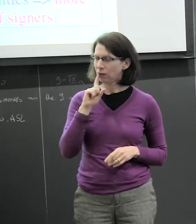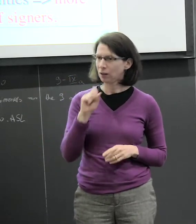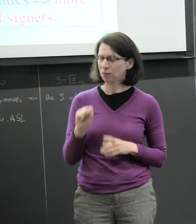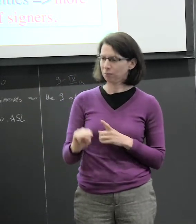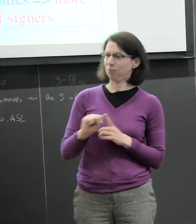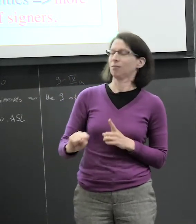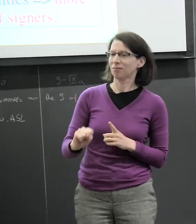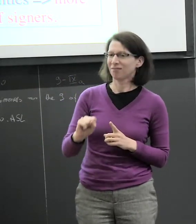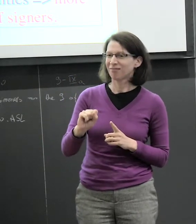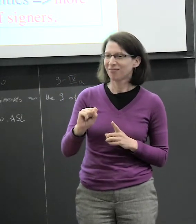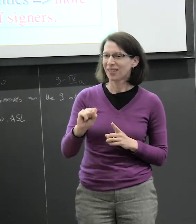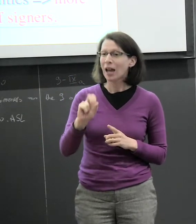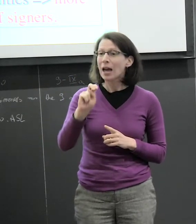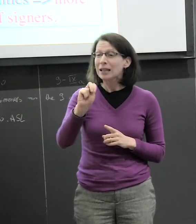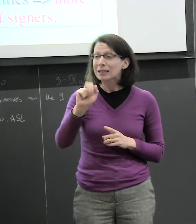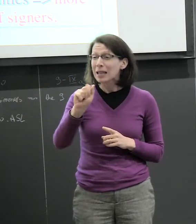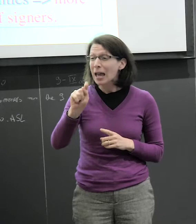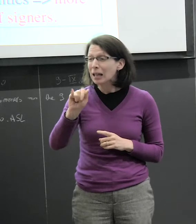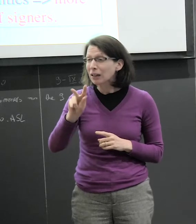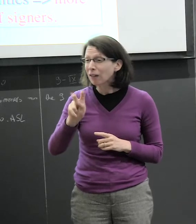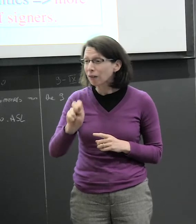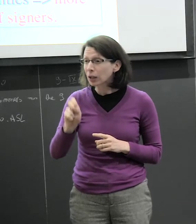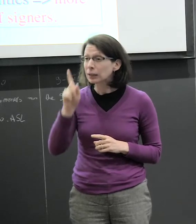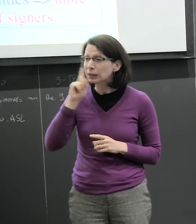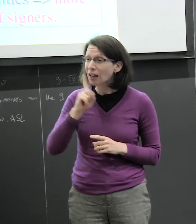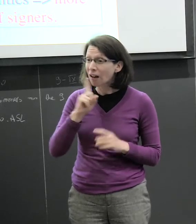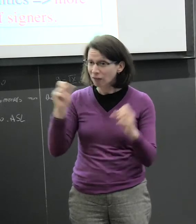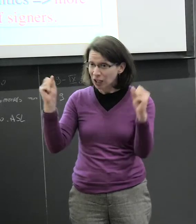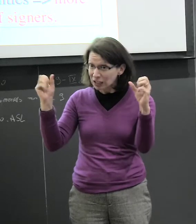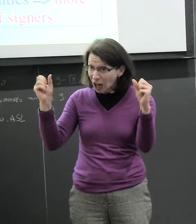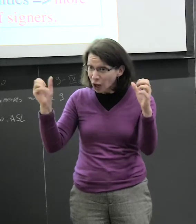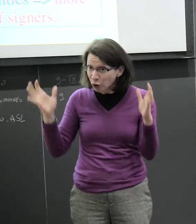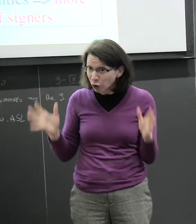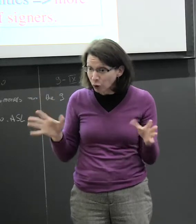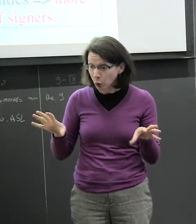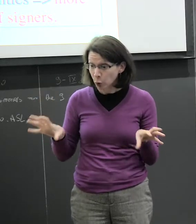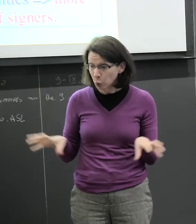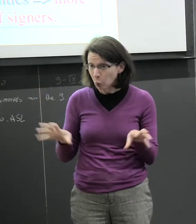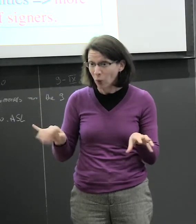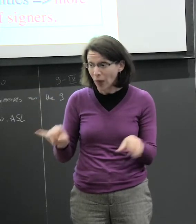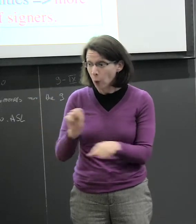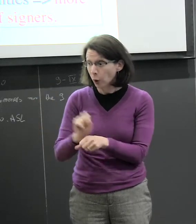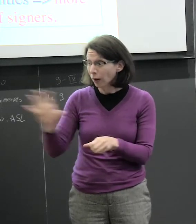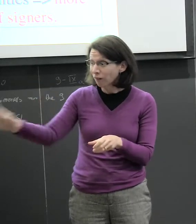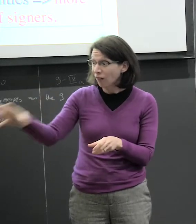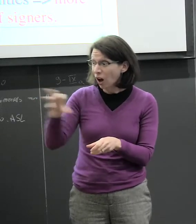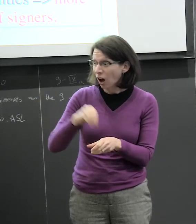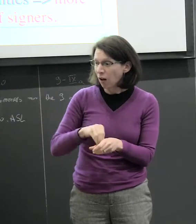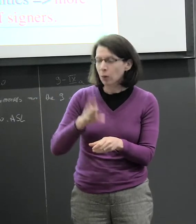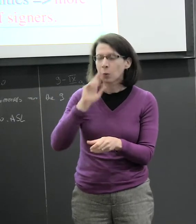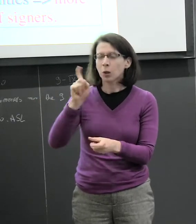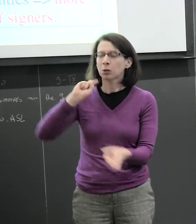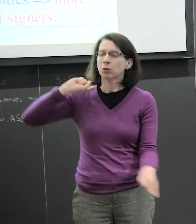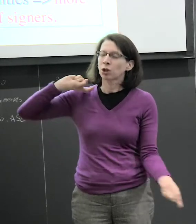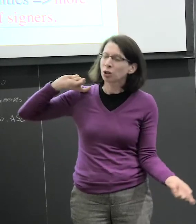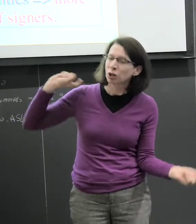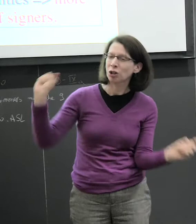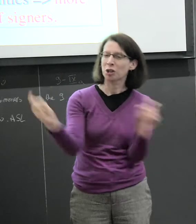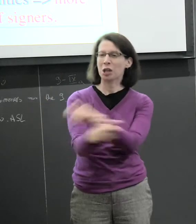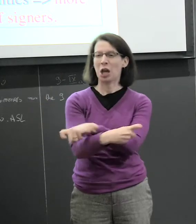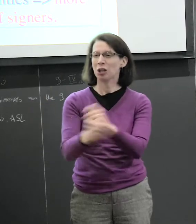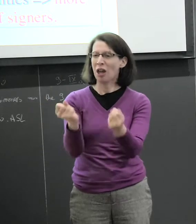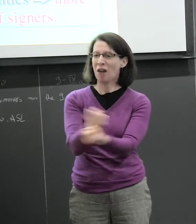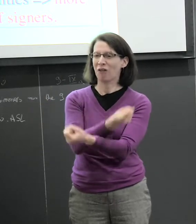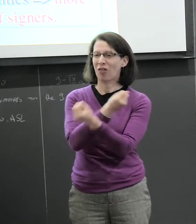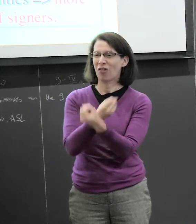that having native signers or deaf signers perform this kind of work would be a game changer. Because